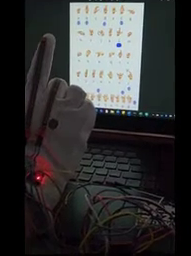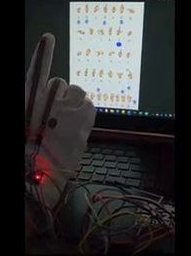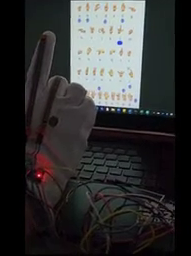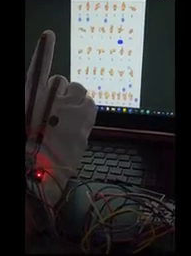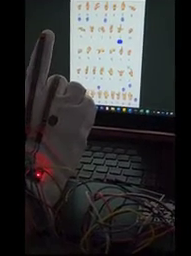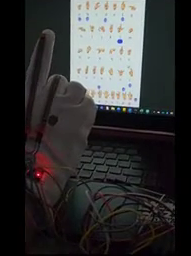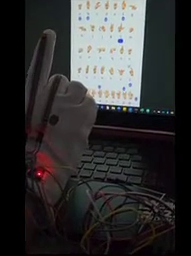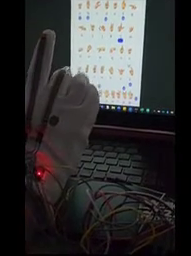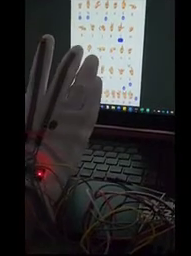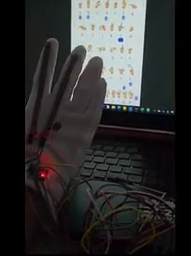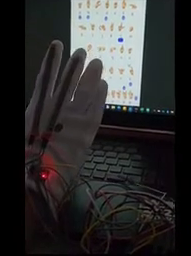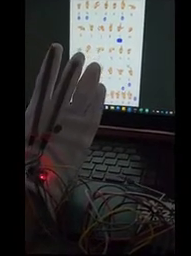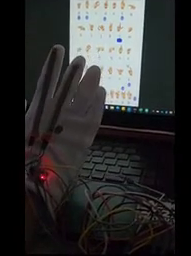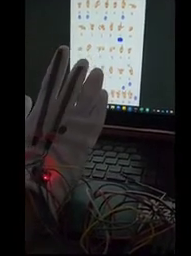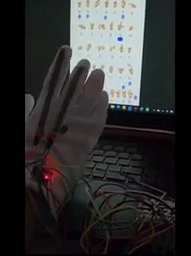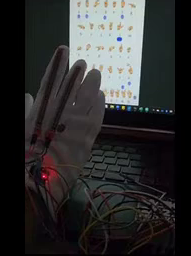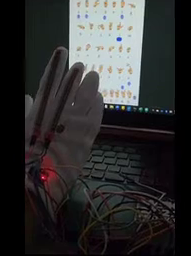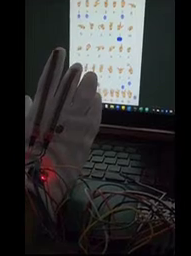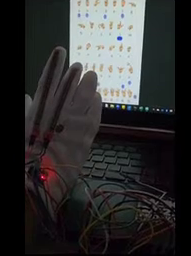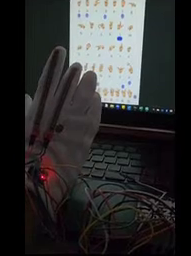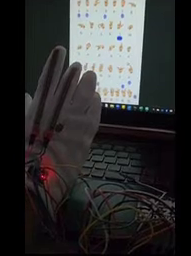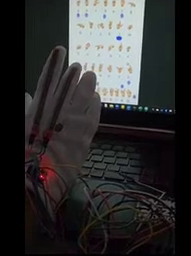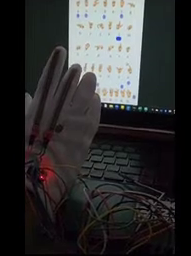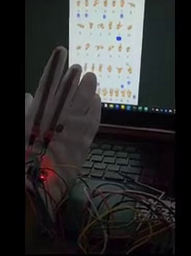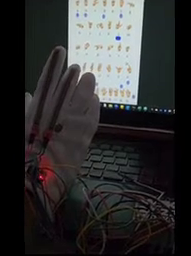keep your finger static. So now let's check it out.